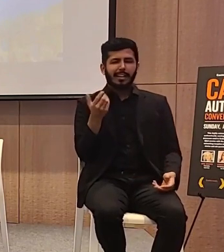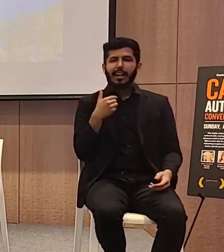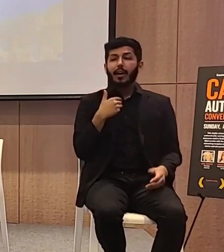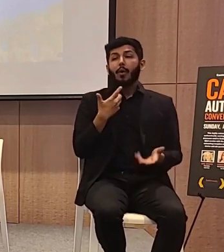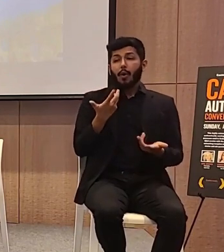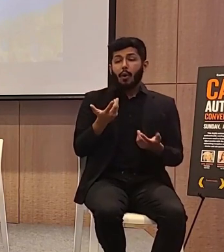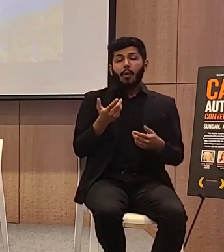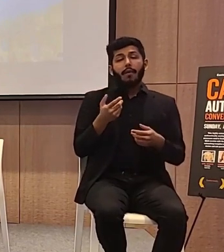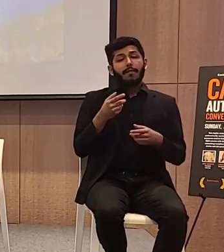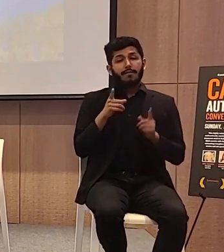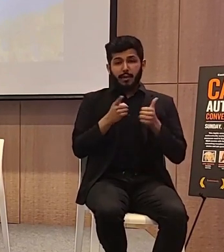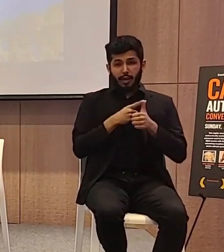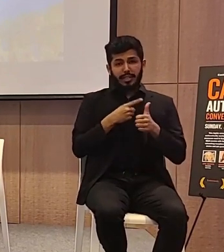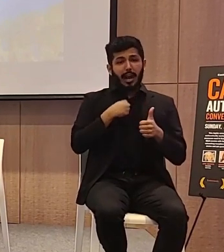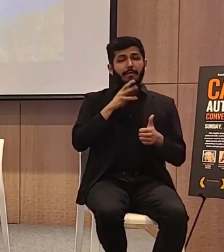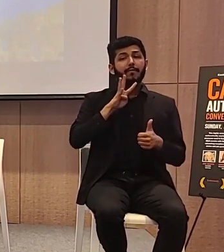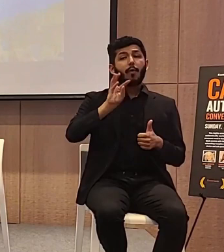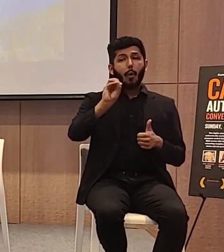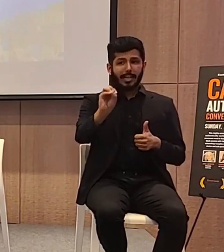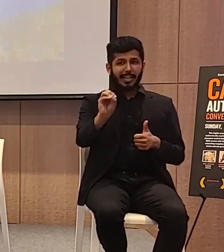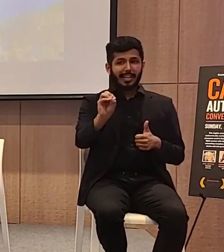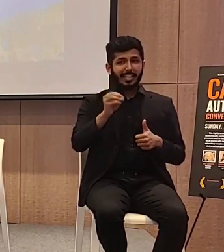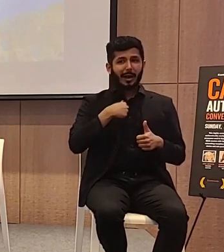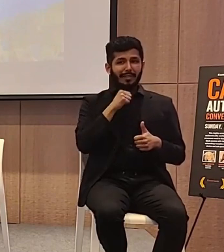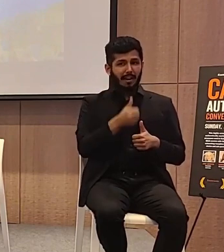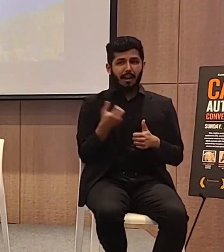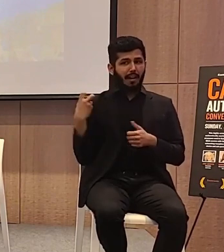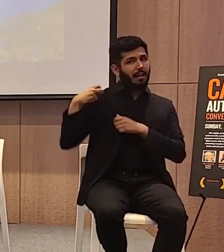I'm 40, so that's the biggest thing.